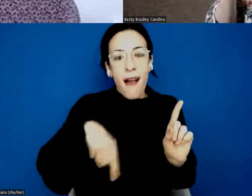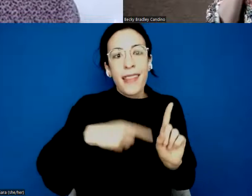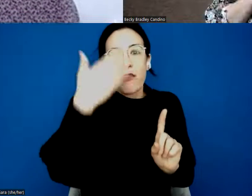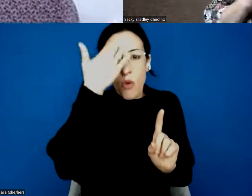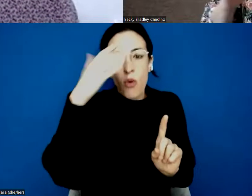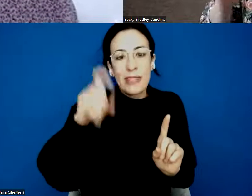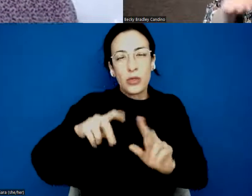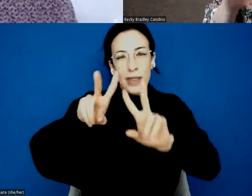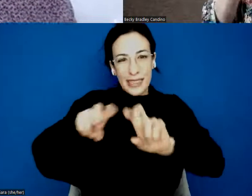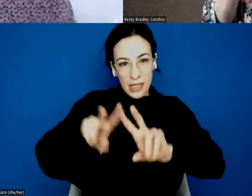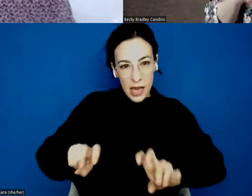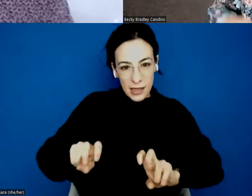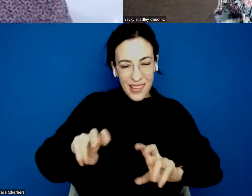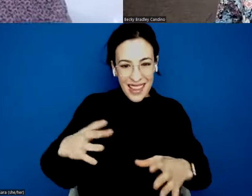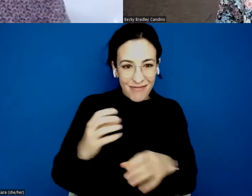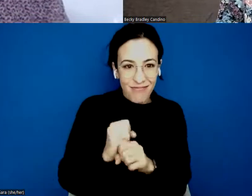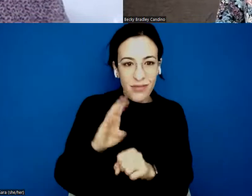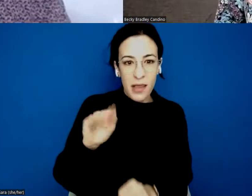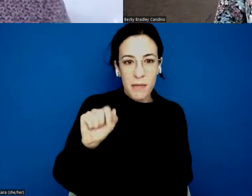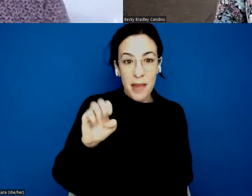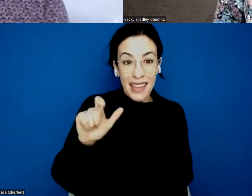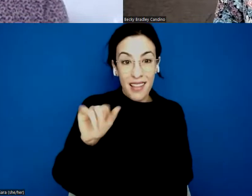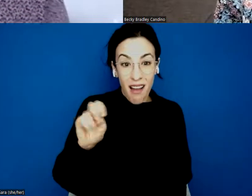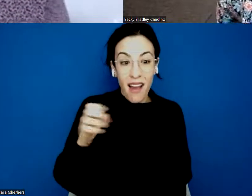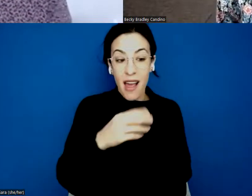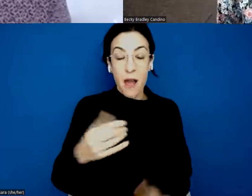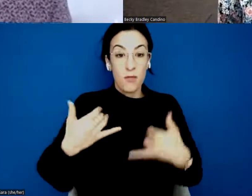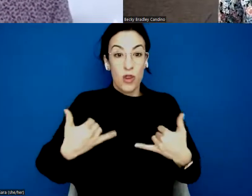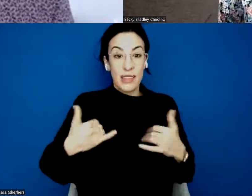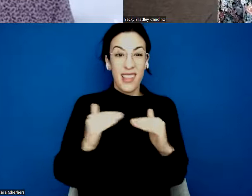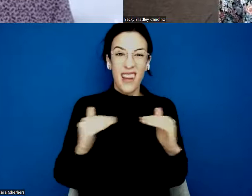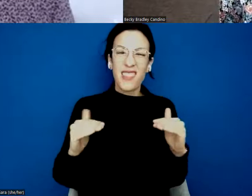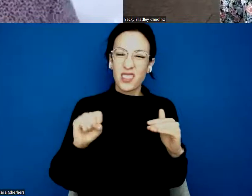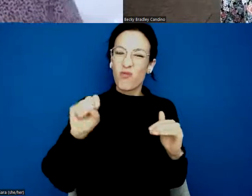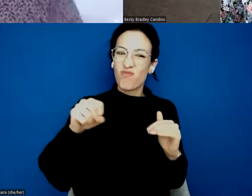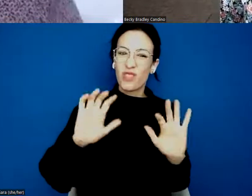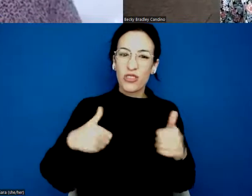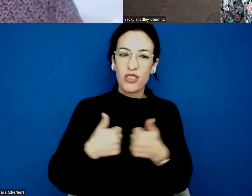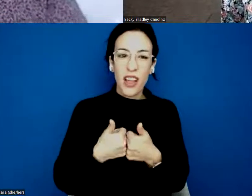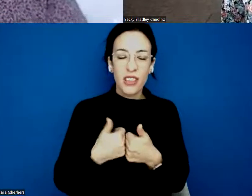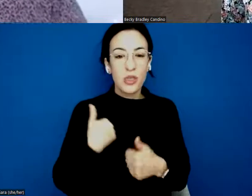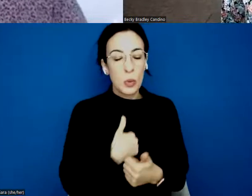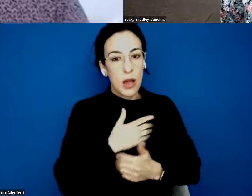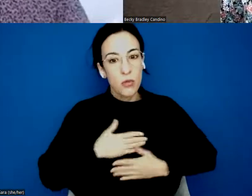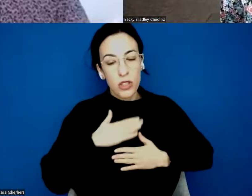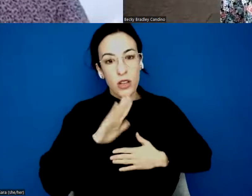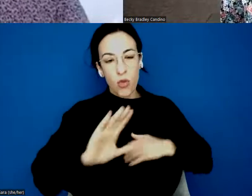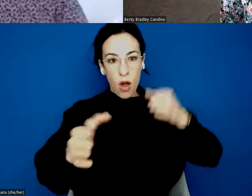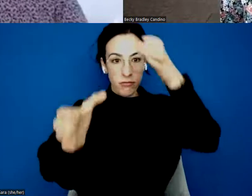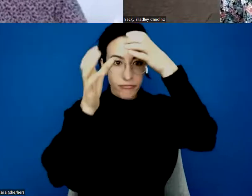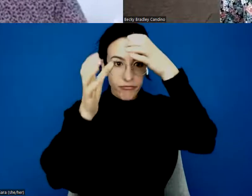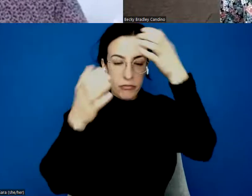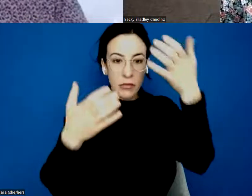a baseline and present level. So it's a challenge, and we appreciate your knowledge base, and we appreciate